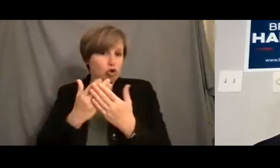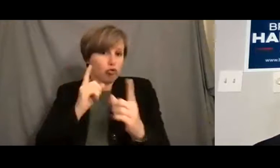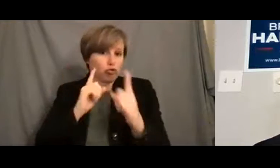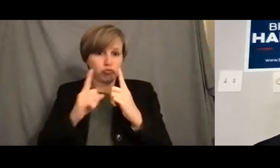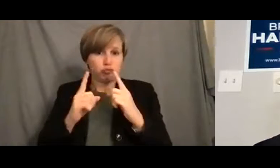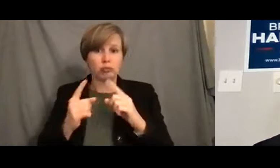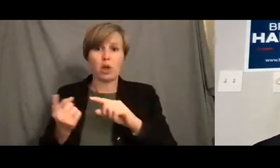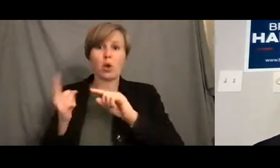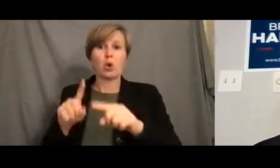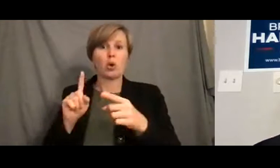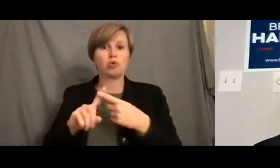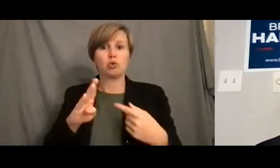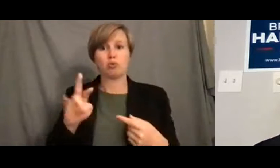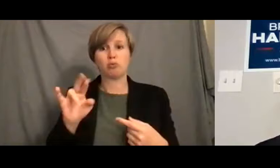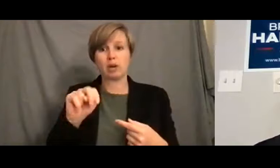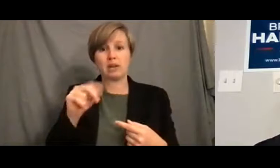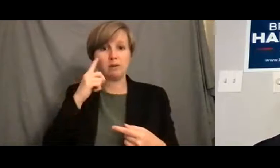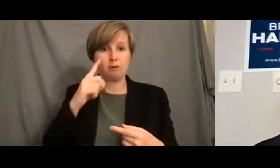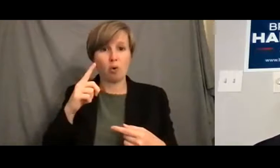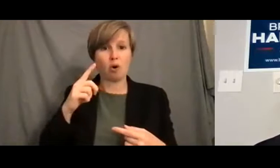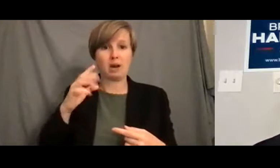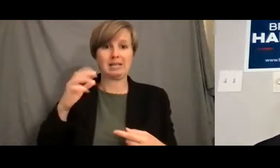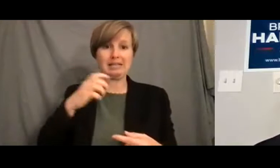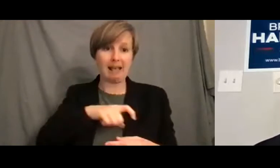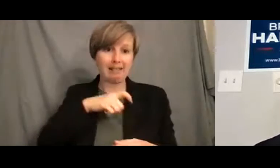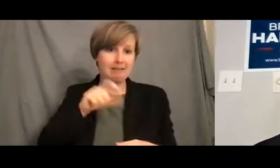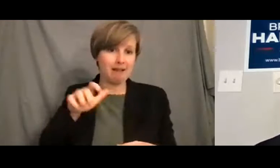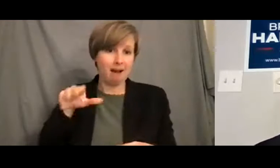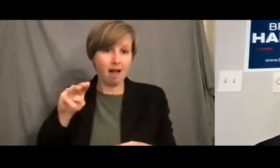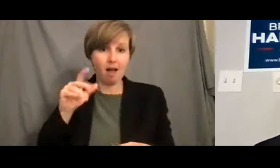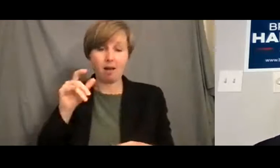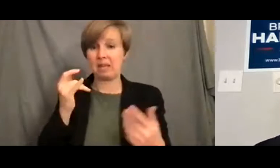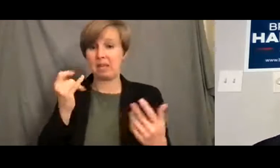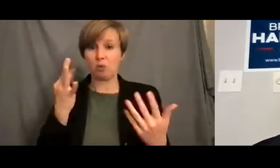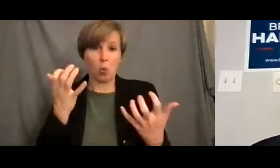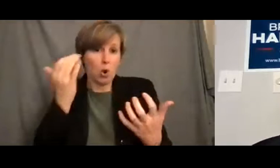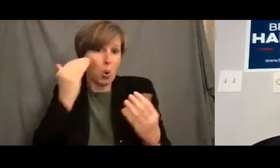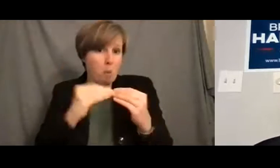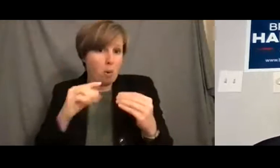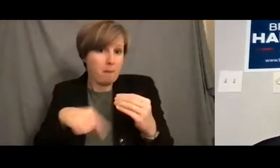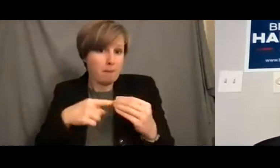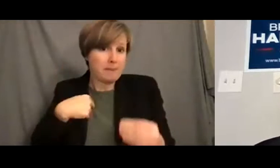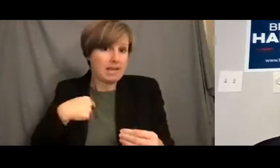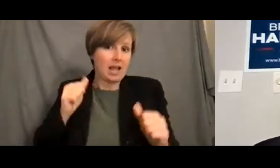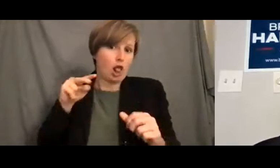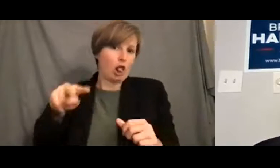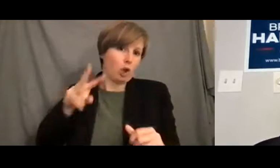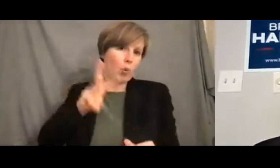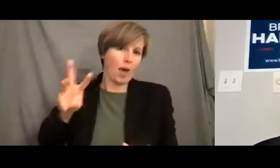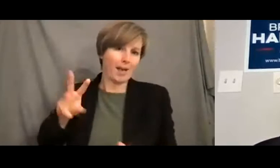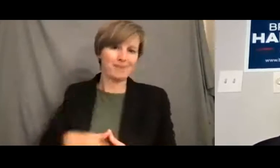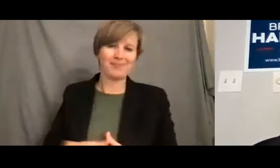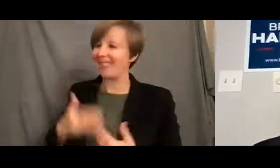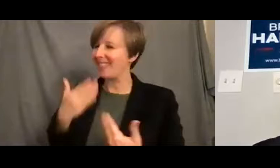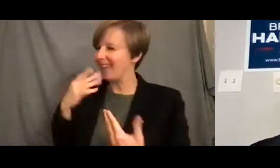to BrentonForDelegate.com if you'd like to learn more about my positions, whether it be on the DD community or anything else. Thank you. Thanks so much for